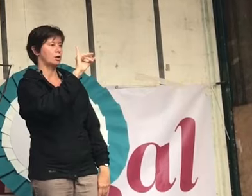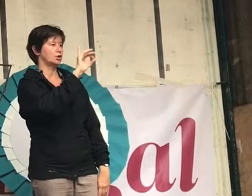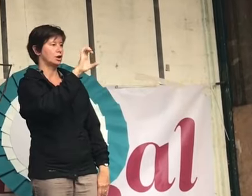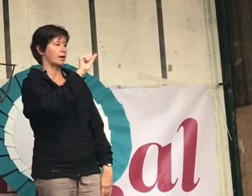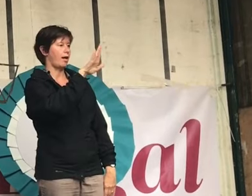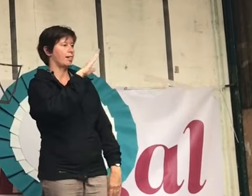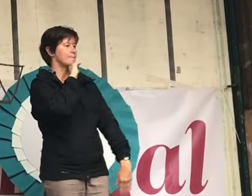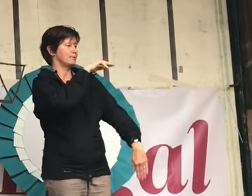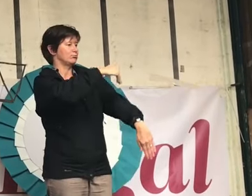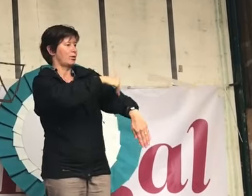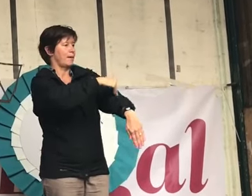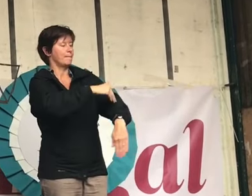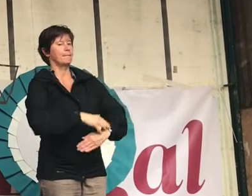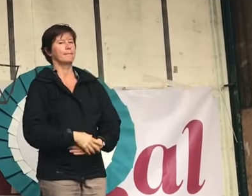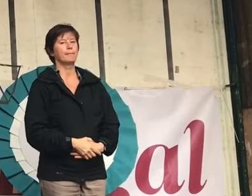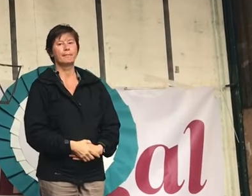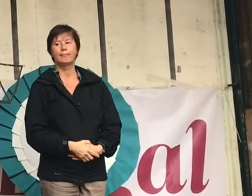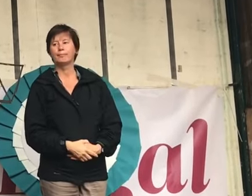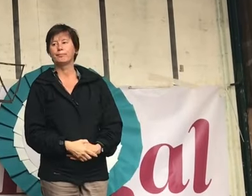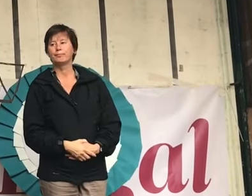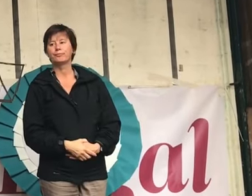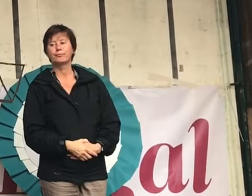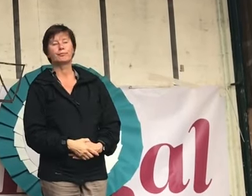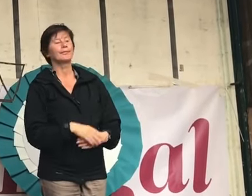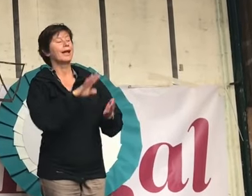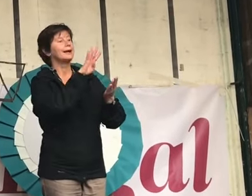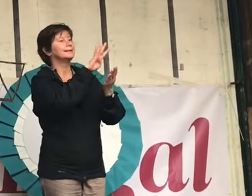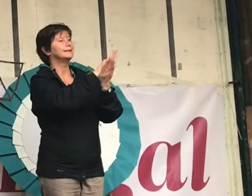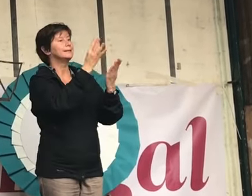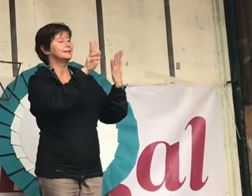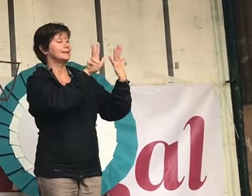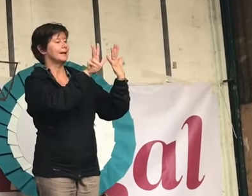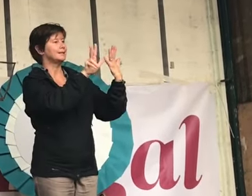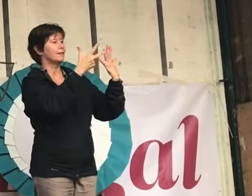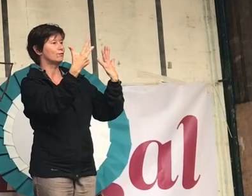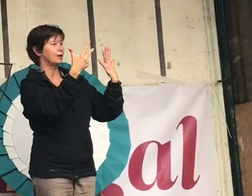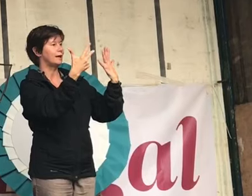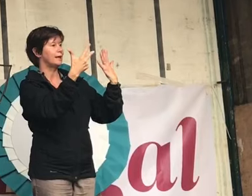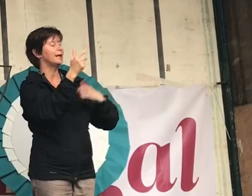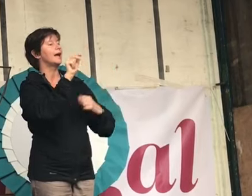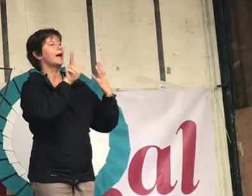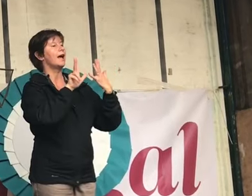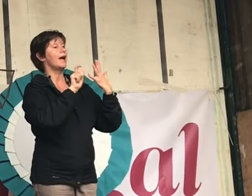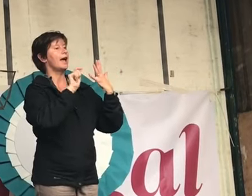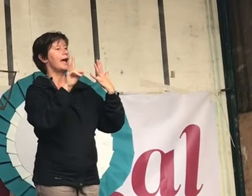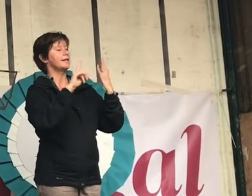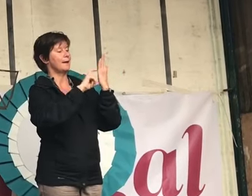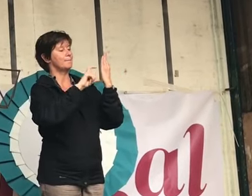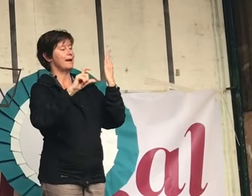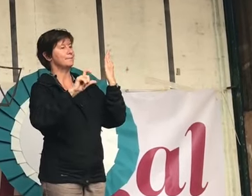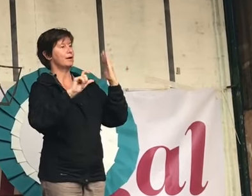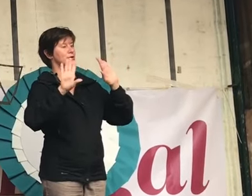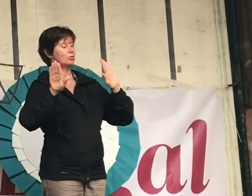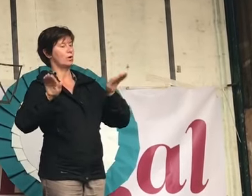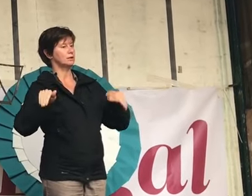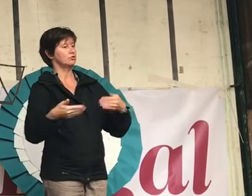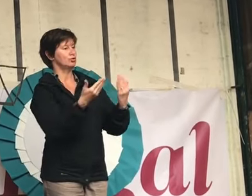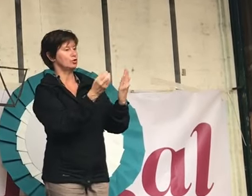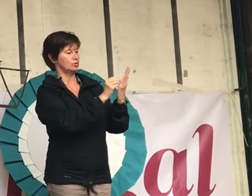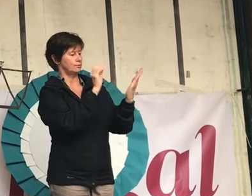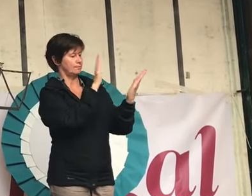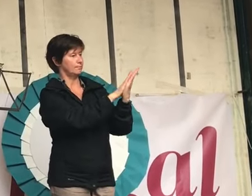1983, when the Eighth Amendment was introduced, the caesarean section rate in Ireland was